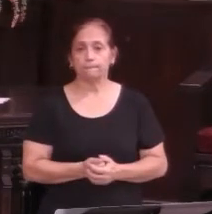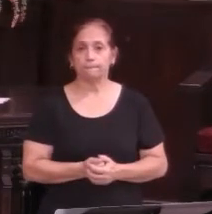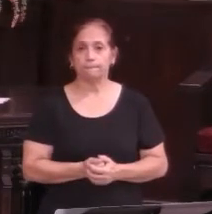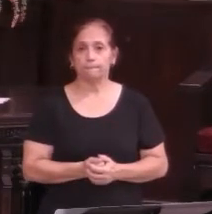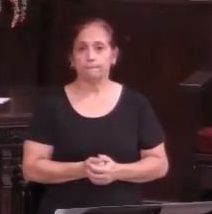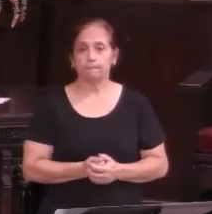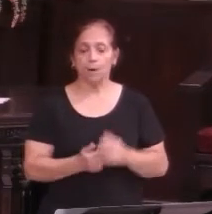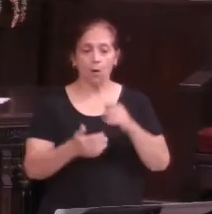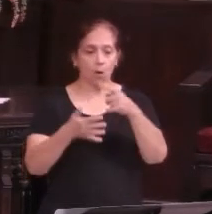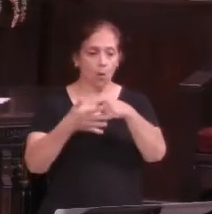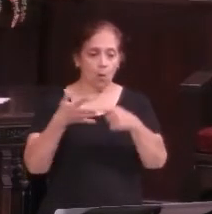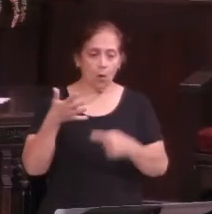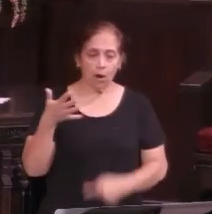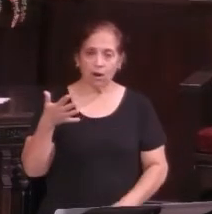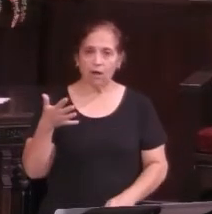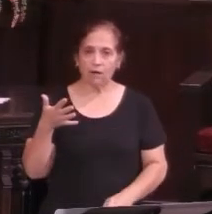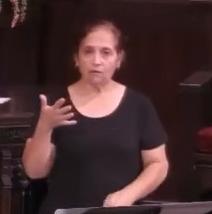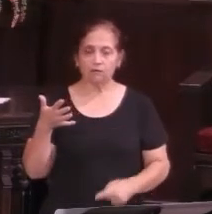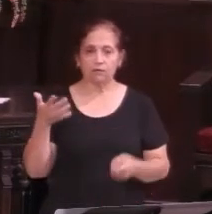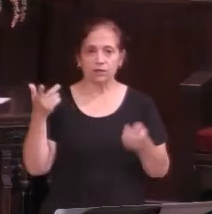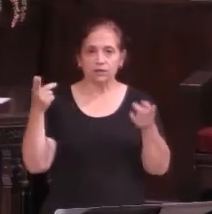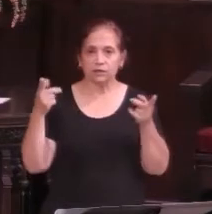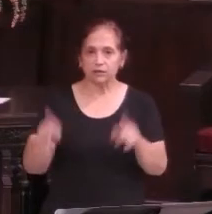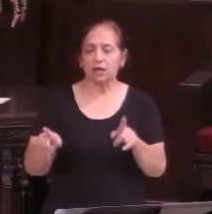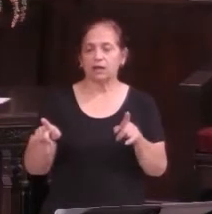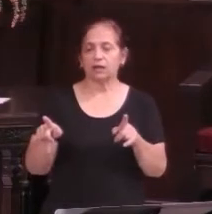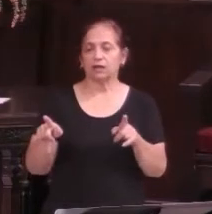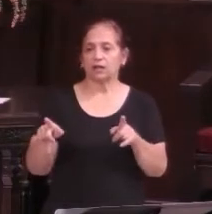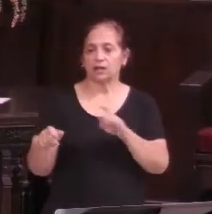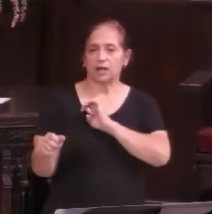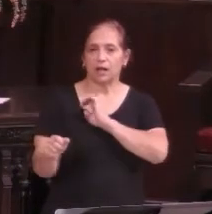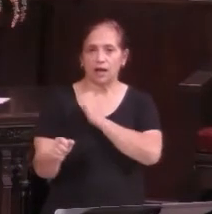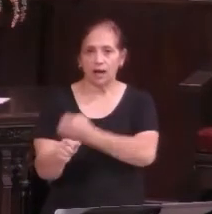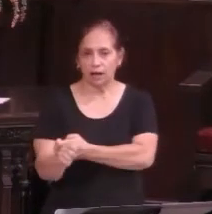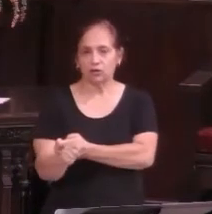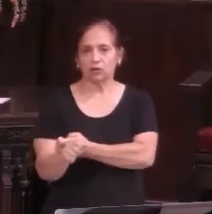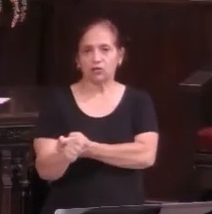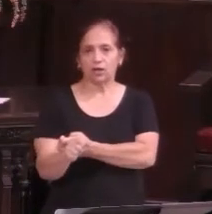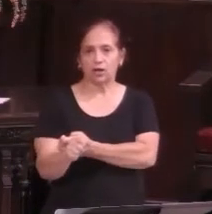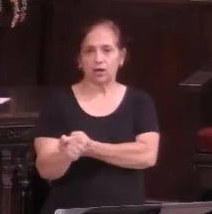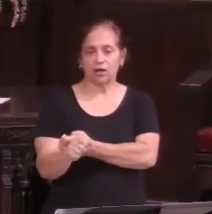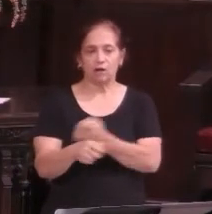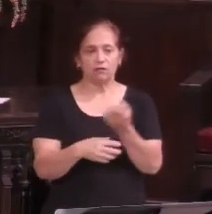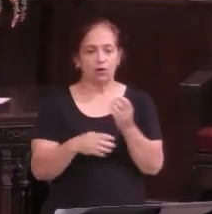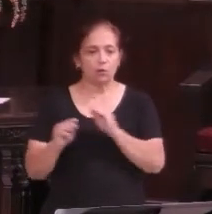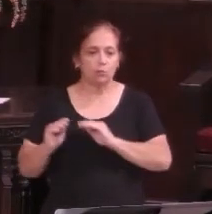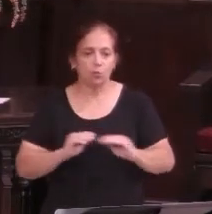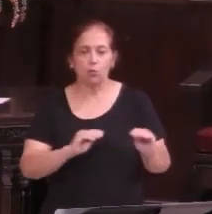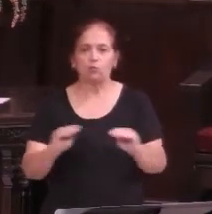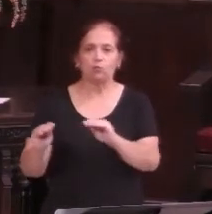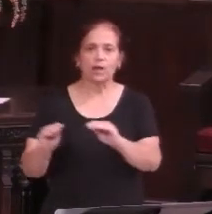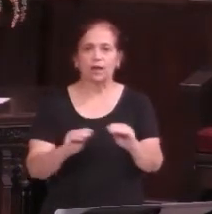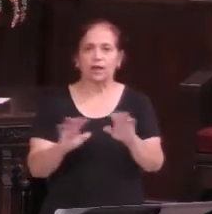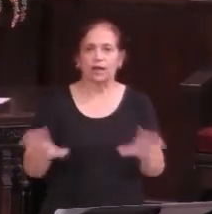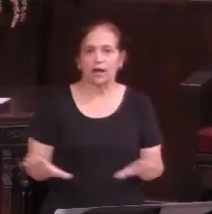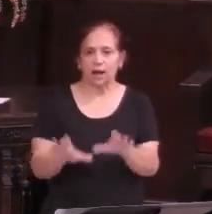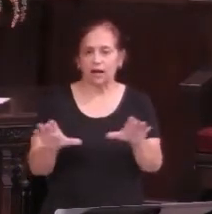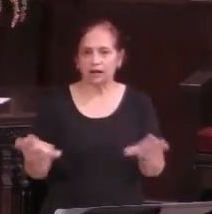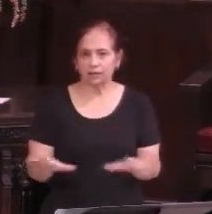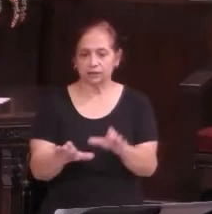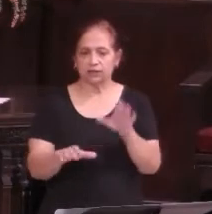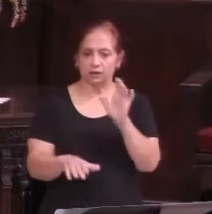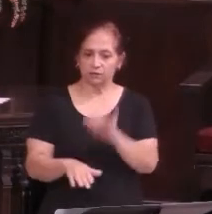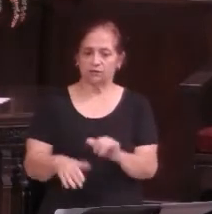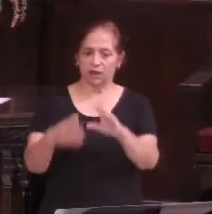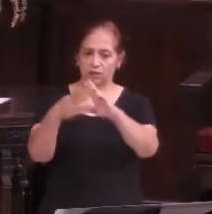And all of the sudden, the energy of the movement and of the action in